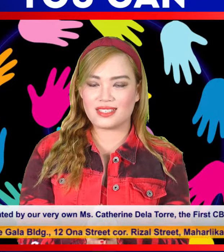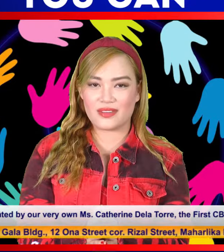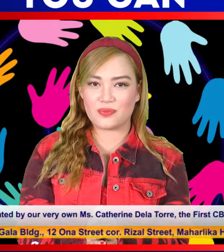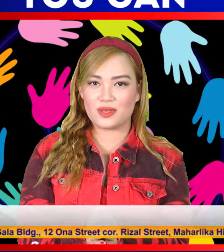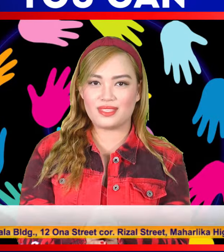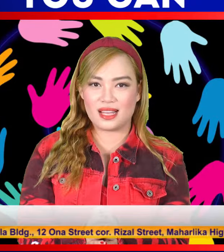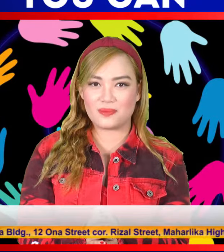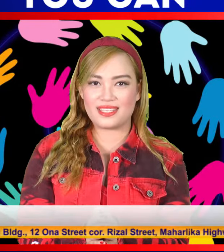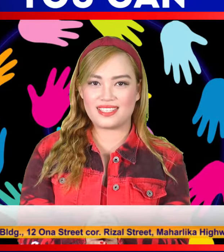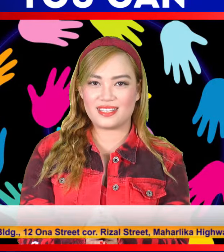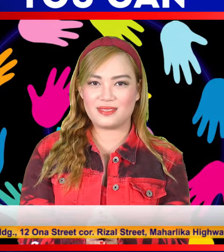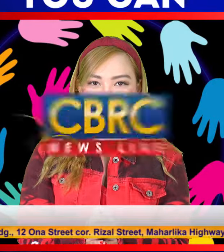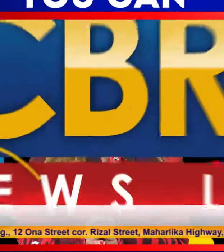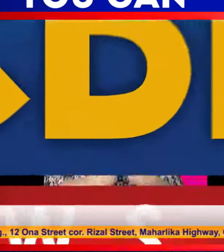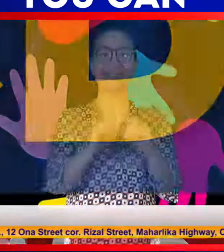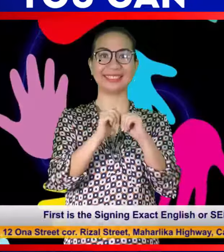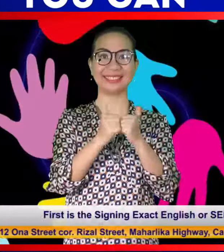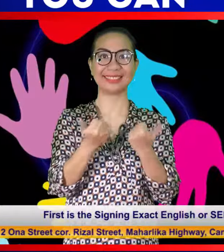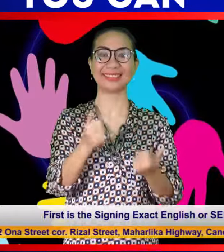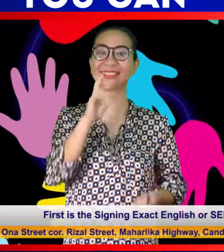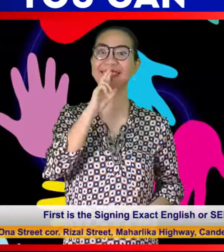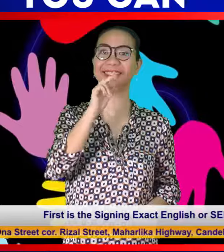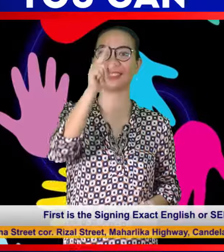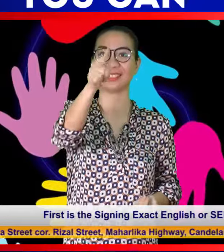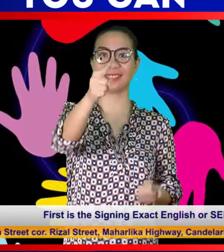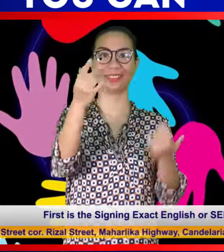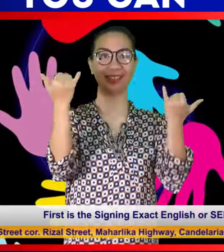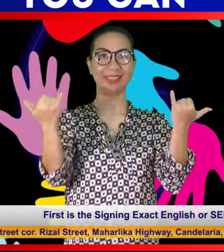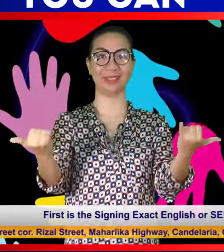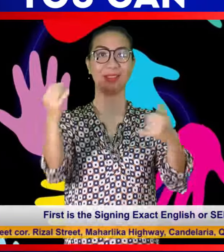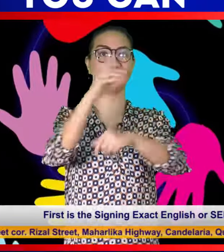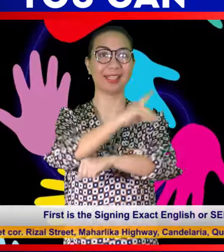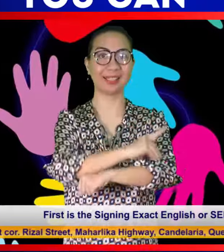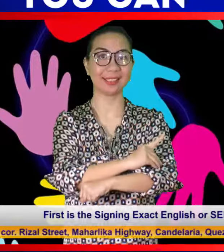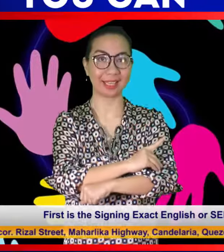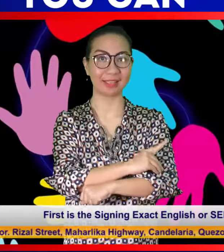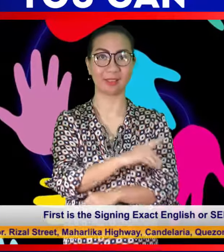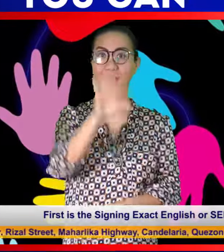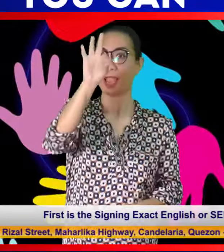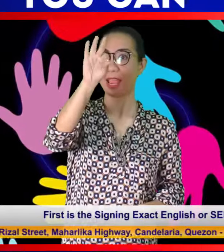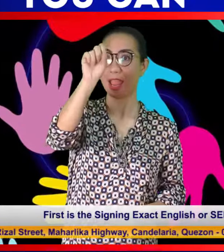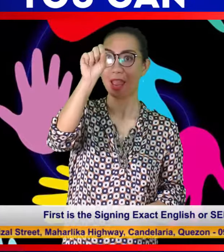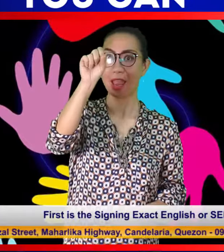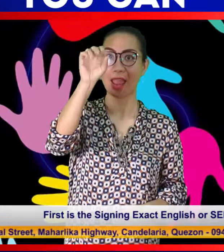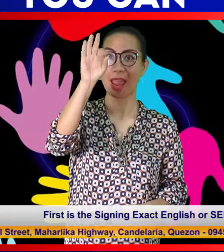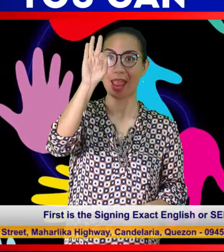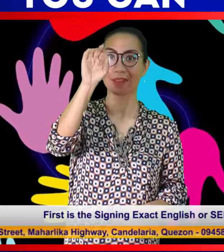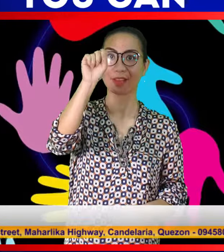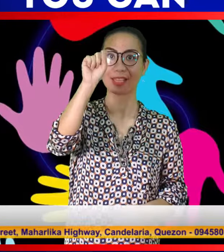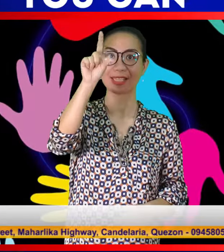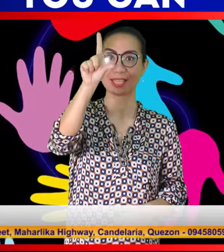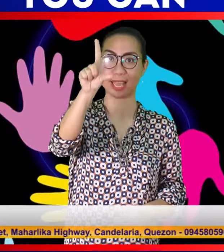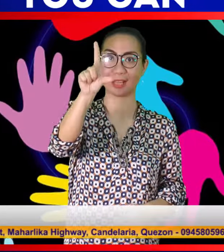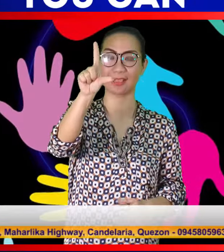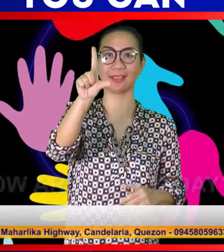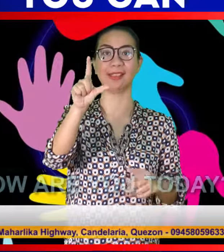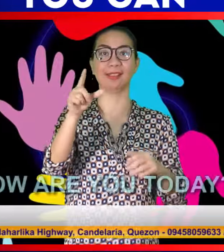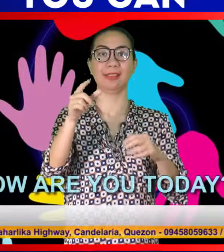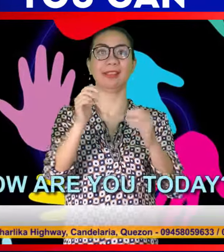deaf mute LPT. First is the ASL or the American Sign Language. How are